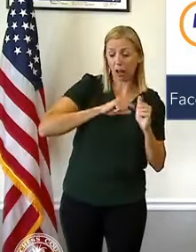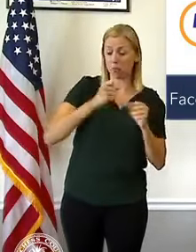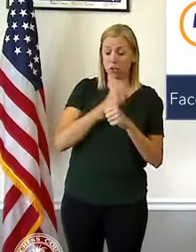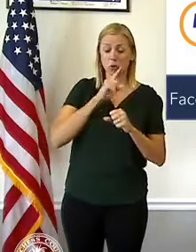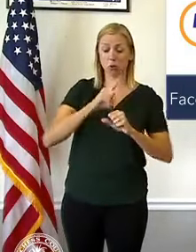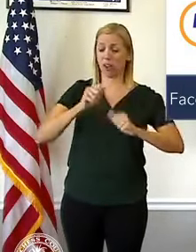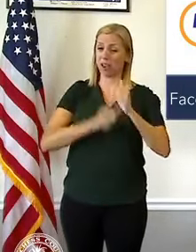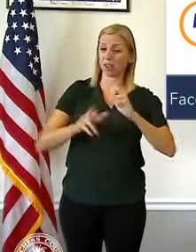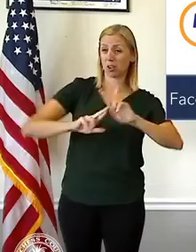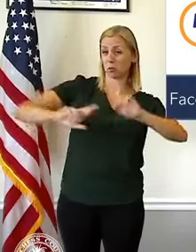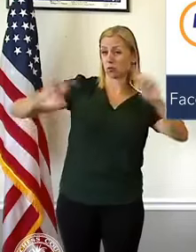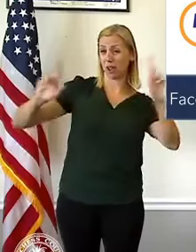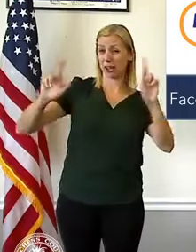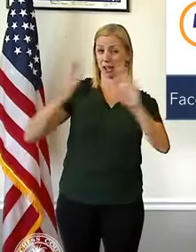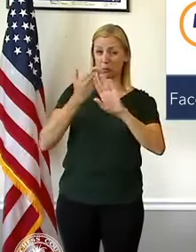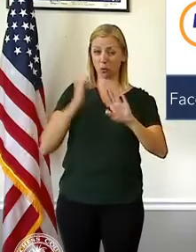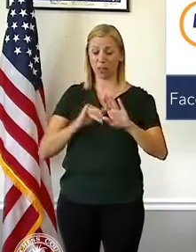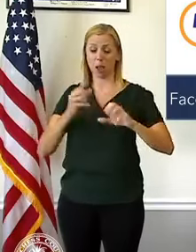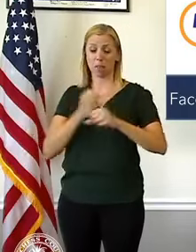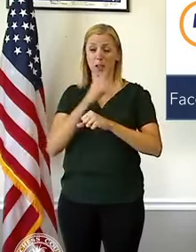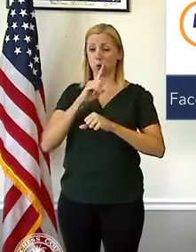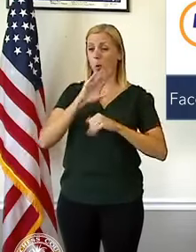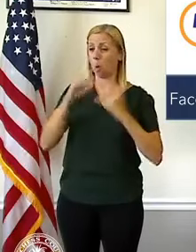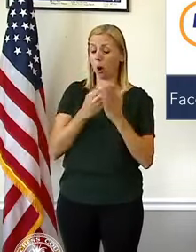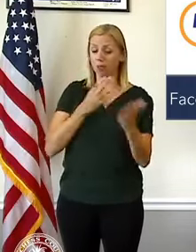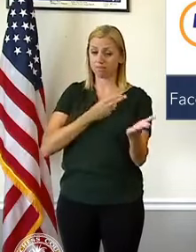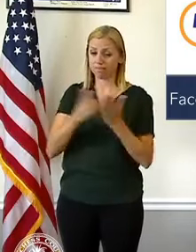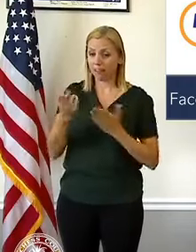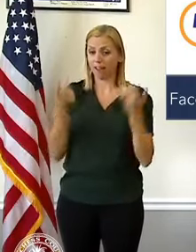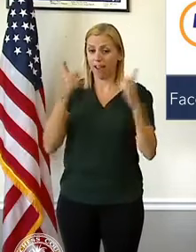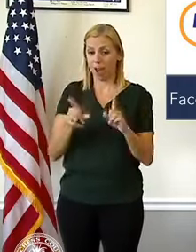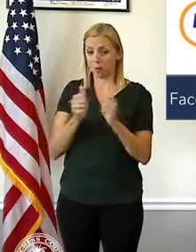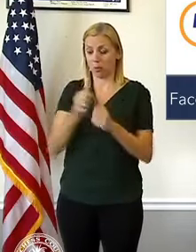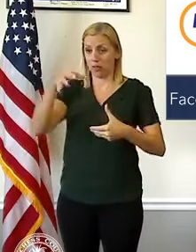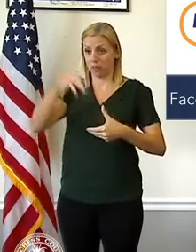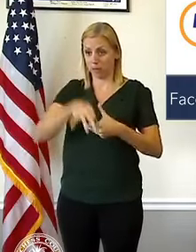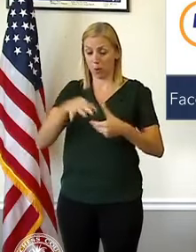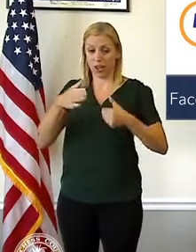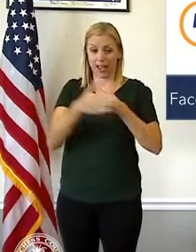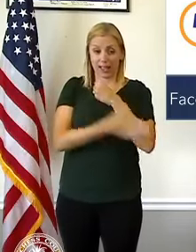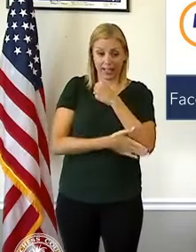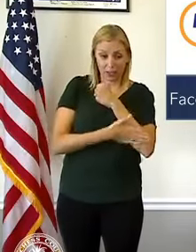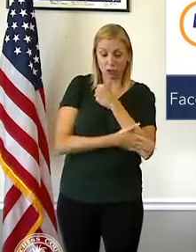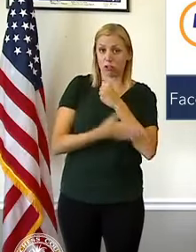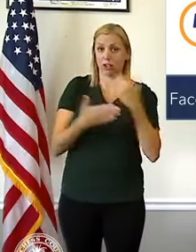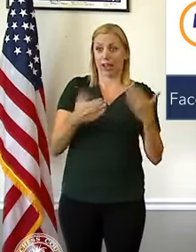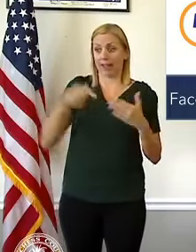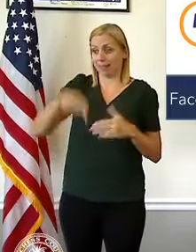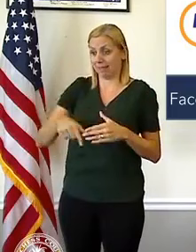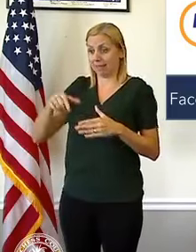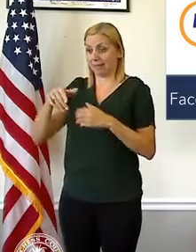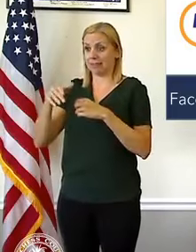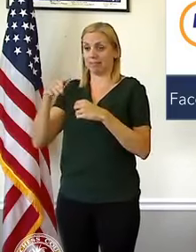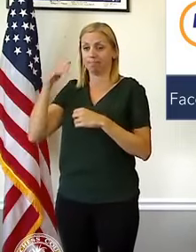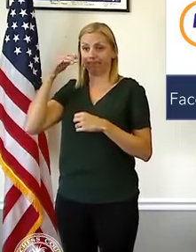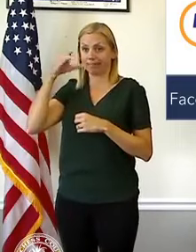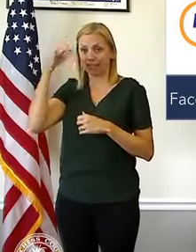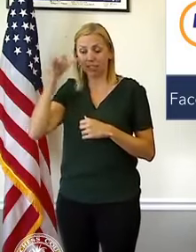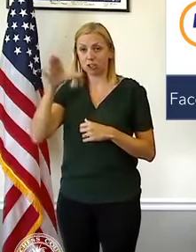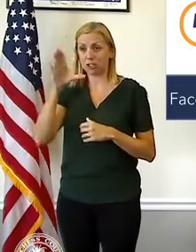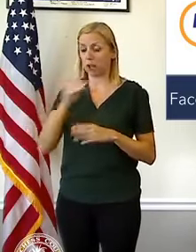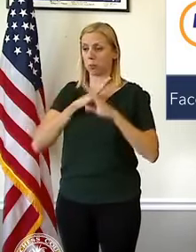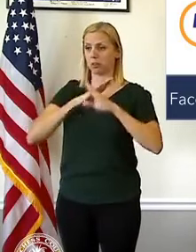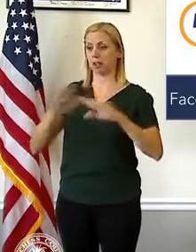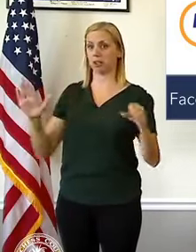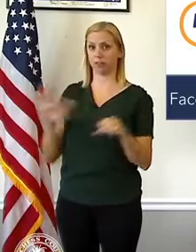sure that the integrity of election of this country's elections here in this county is protected and held to